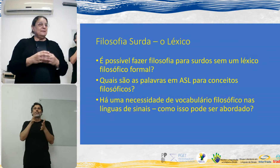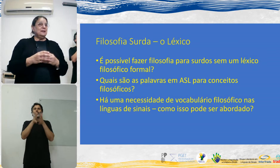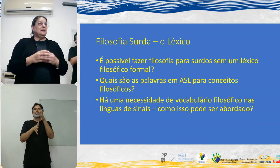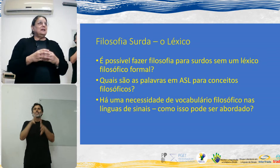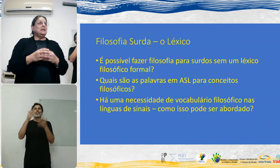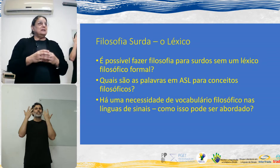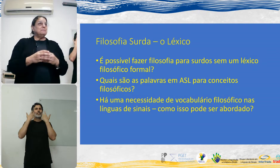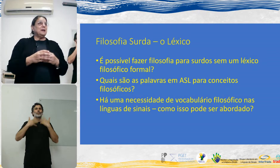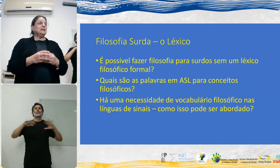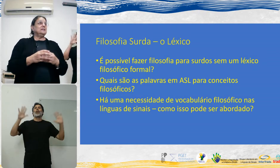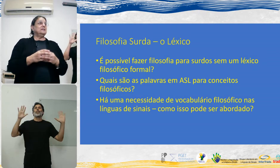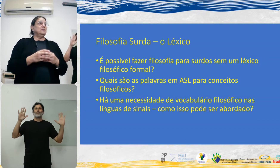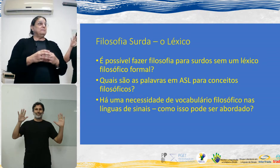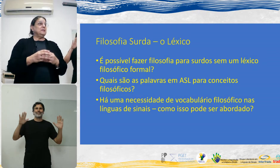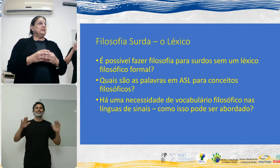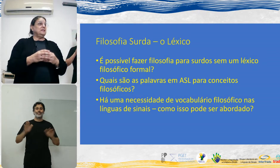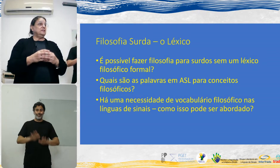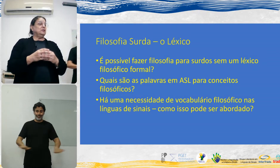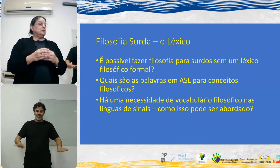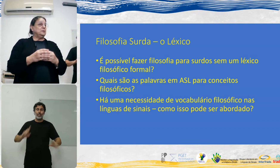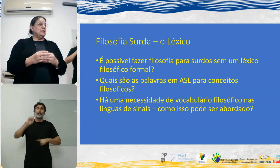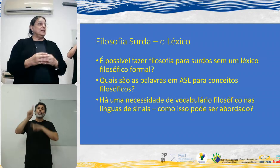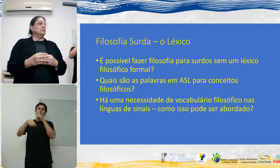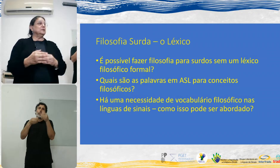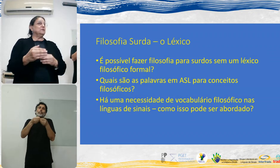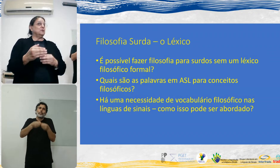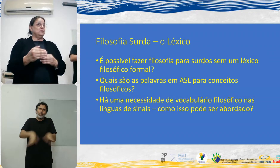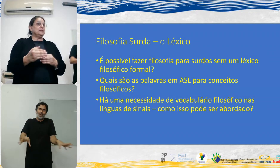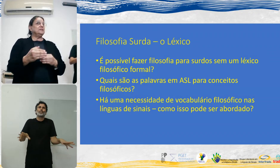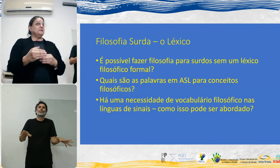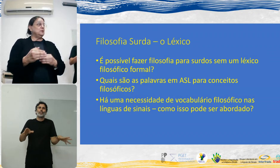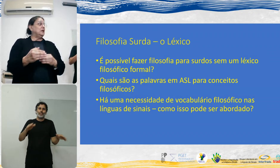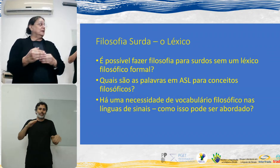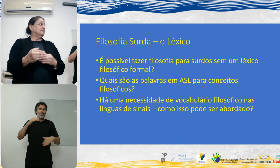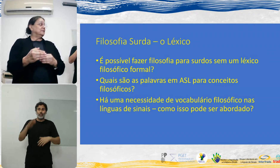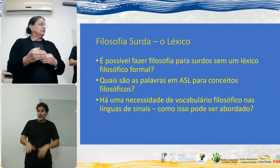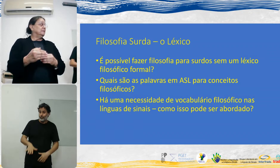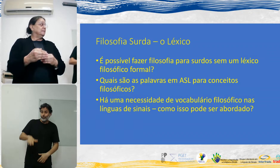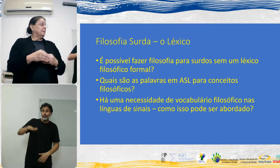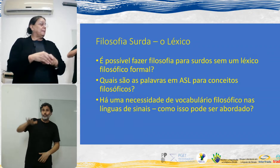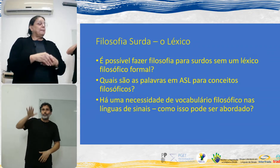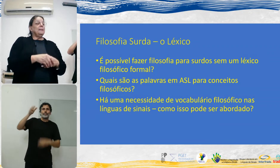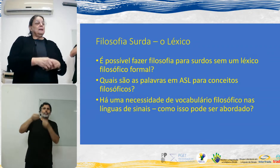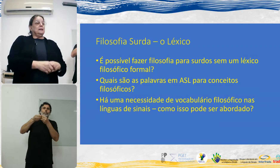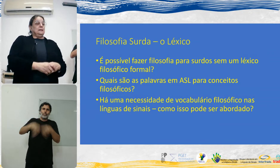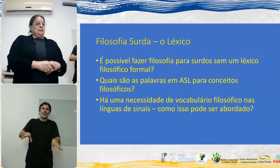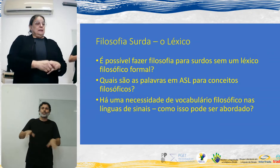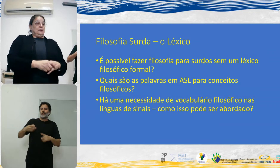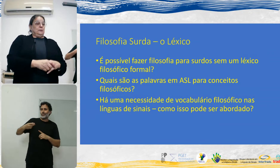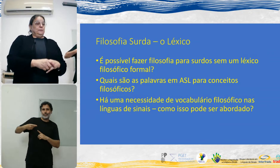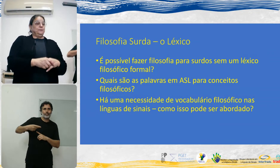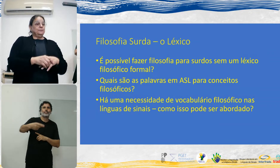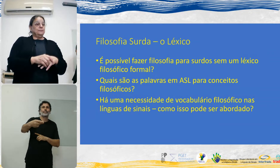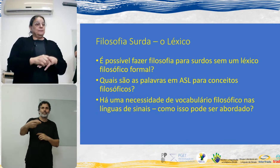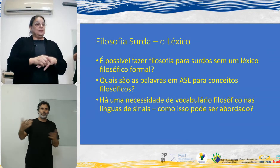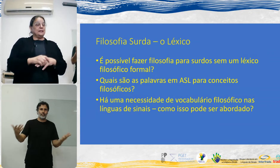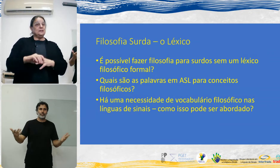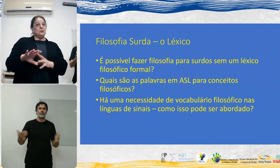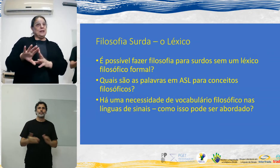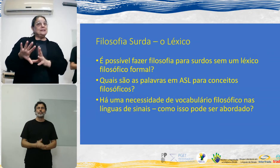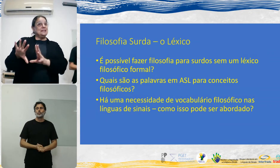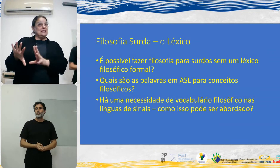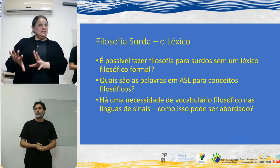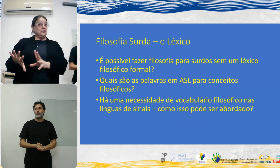life impacted their ability to use language for the rest of their lives. Now,